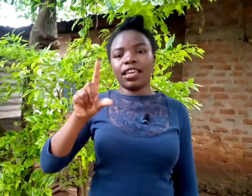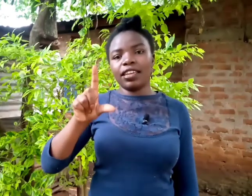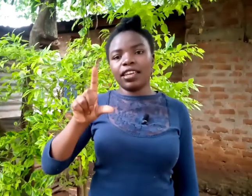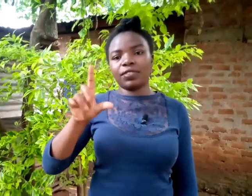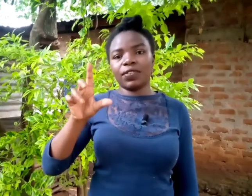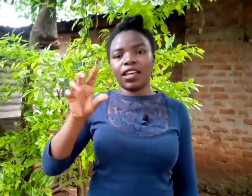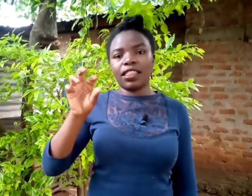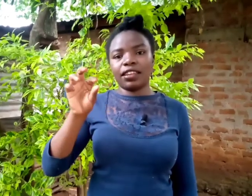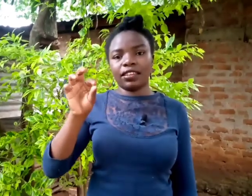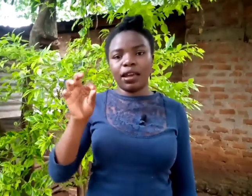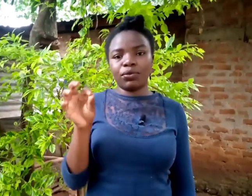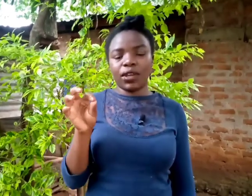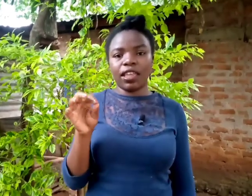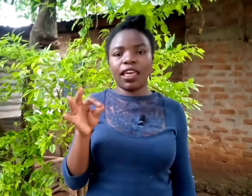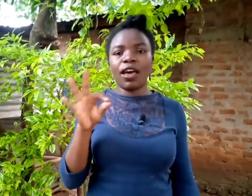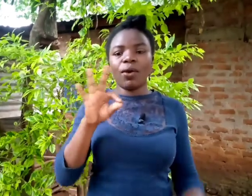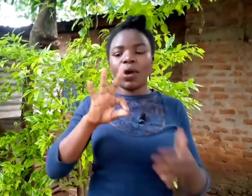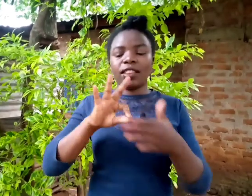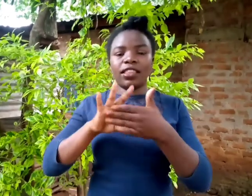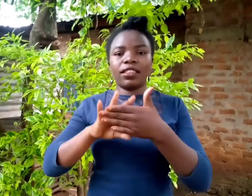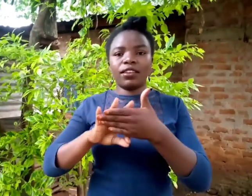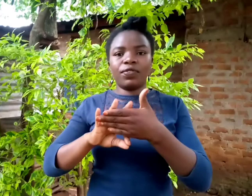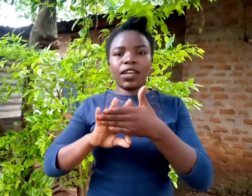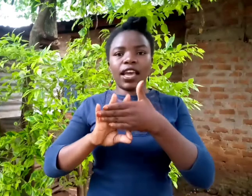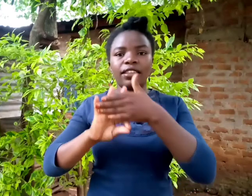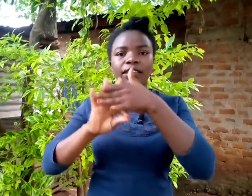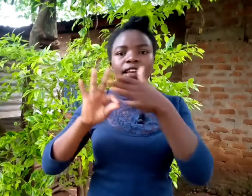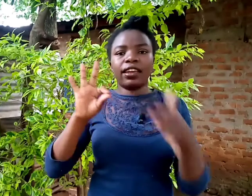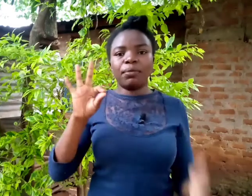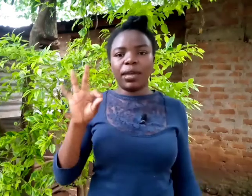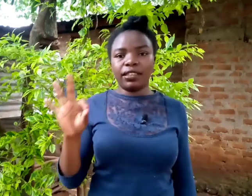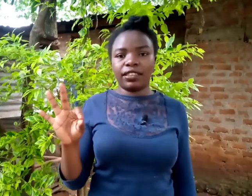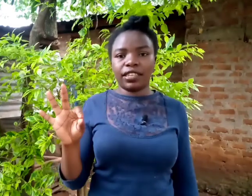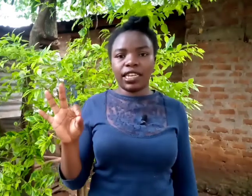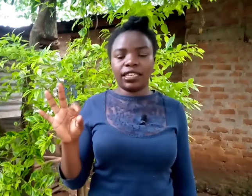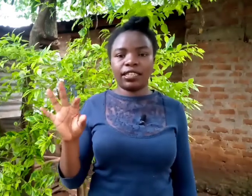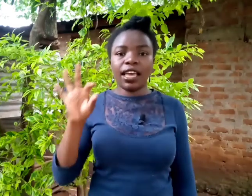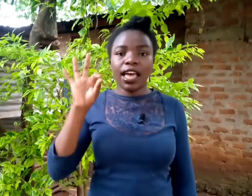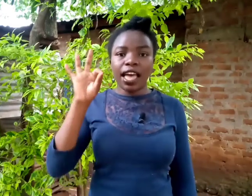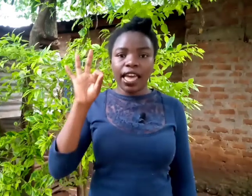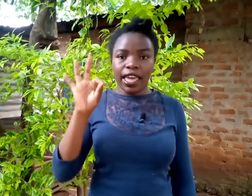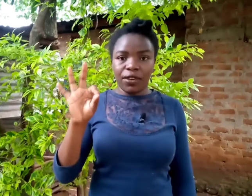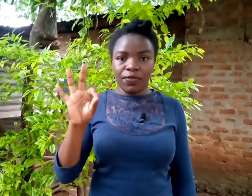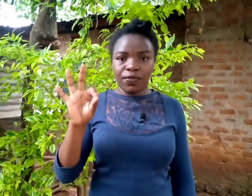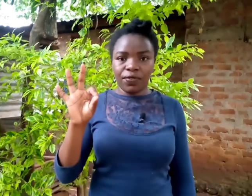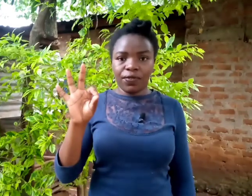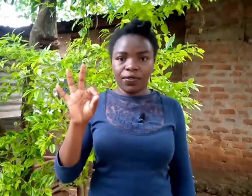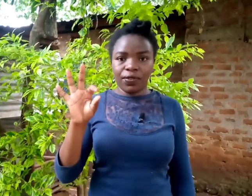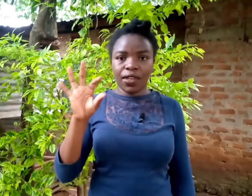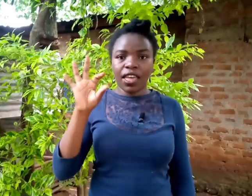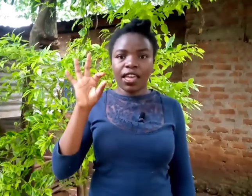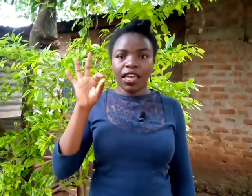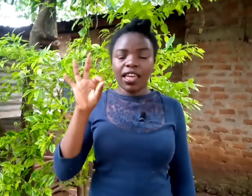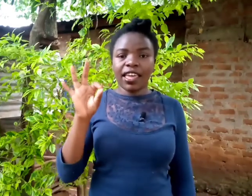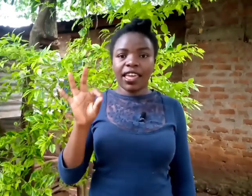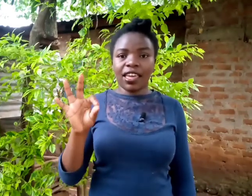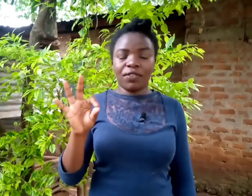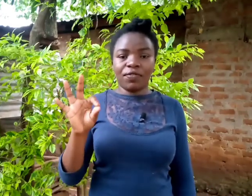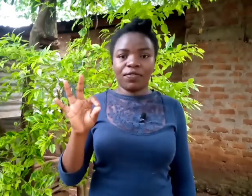index finger that come together while the three fingers remain straight. F. F.